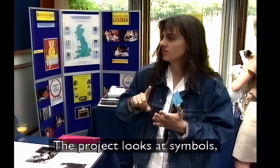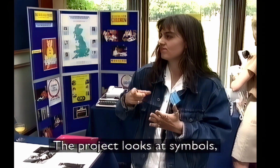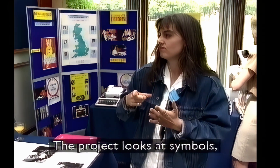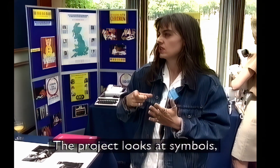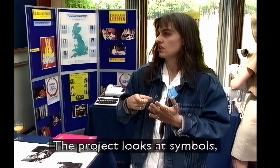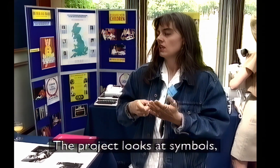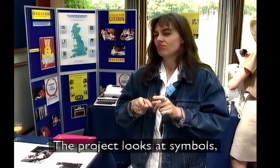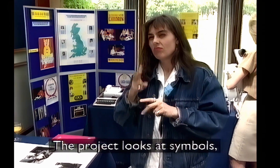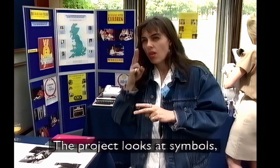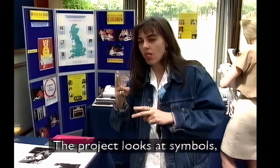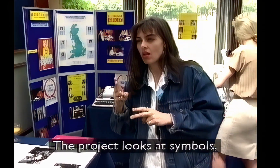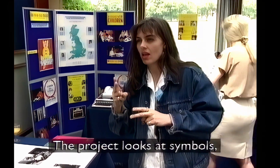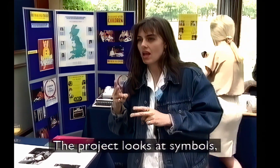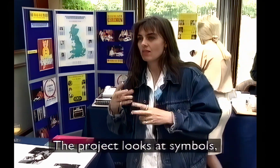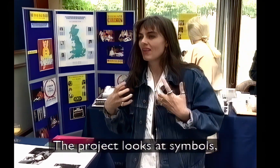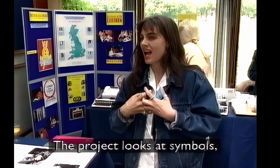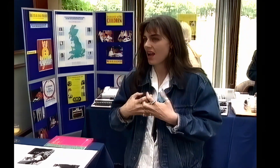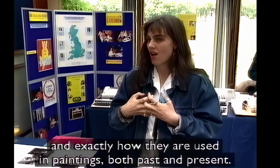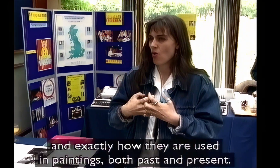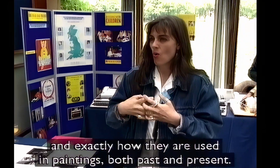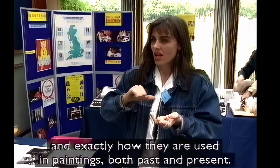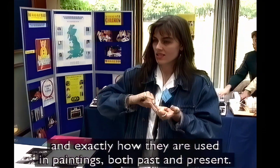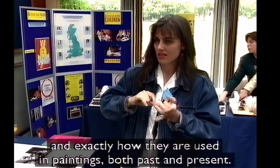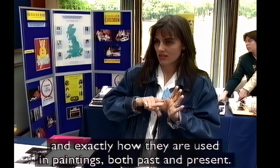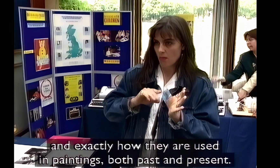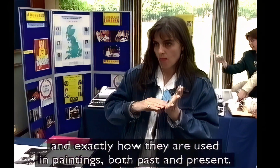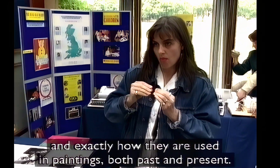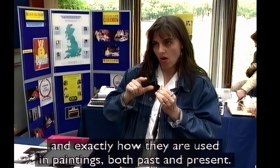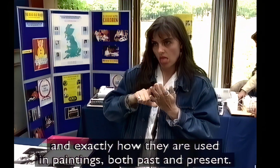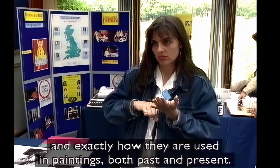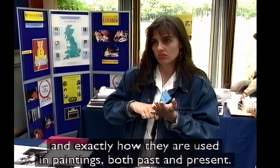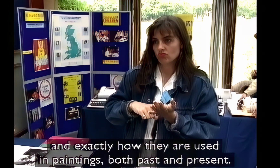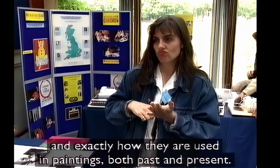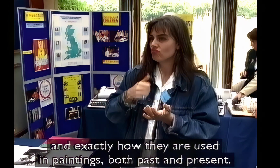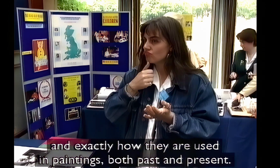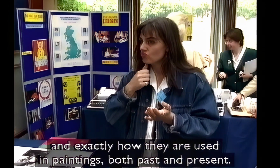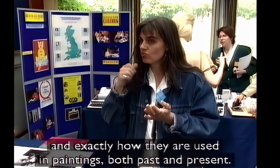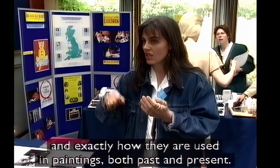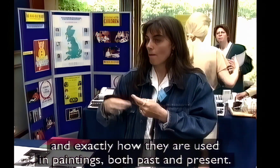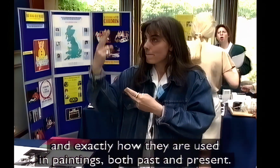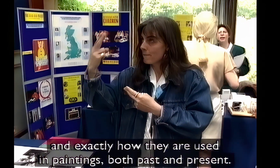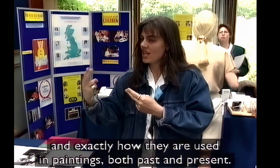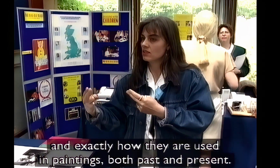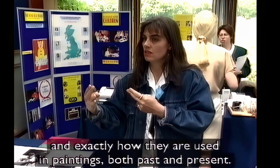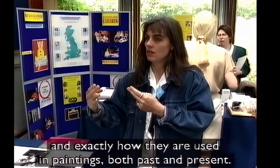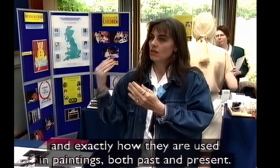The project looks at symbols and just exactly how they're used in paintings, both past and